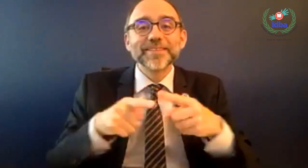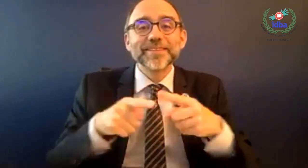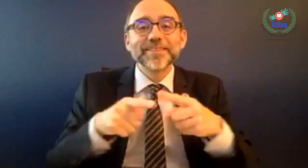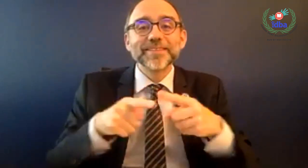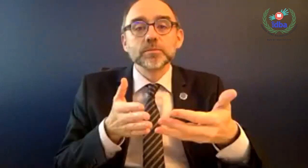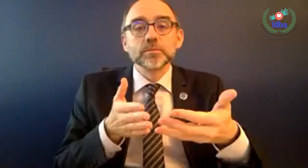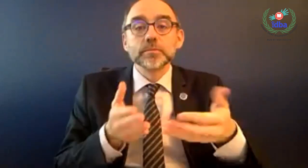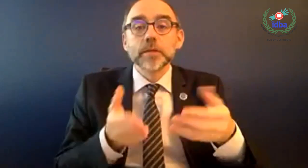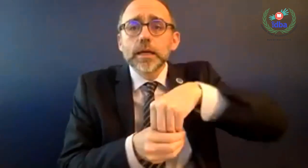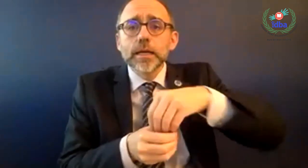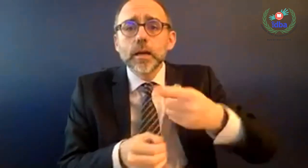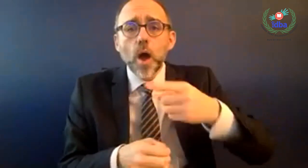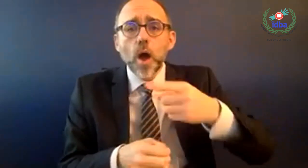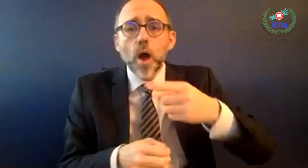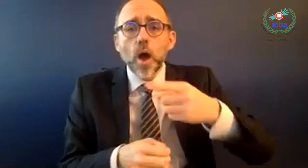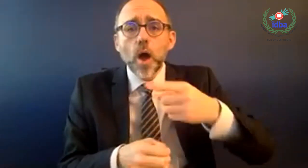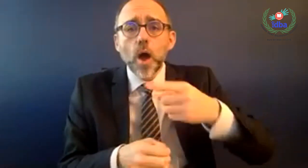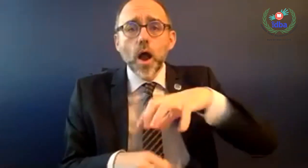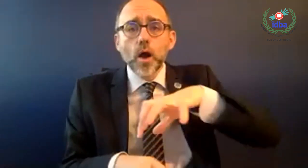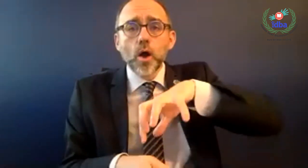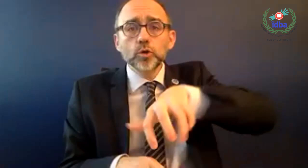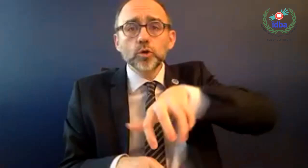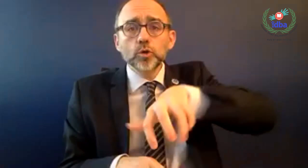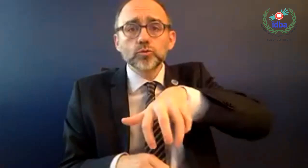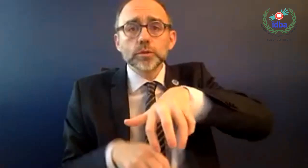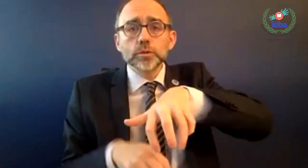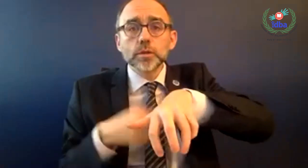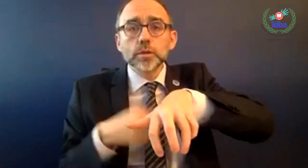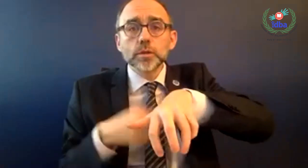world has different sign languages in their own country, of their own country.